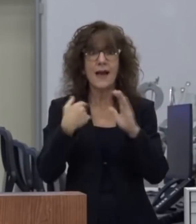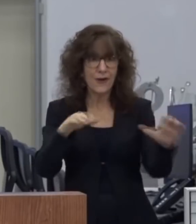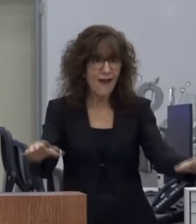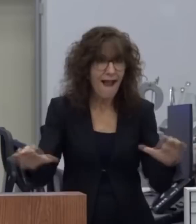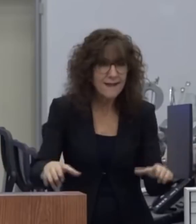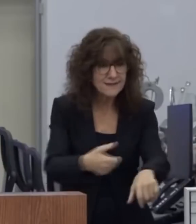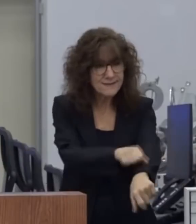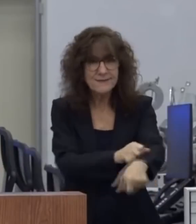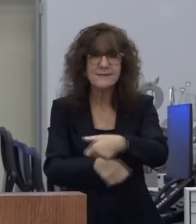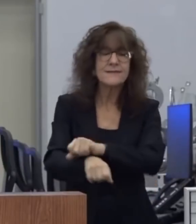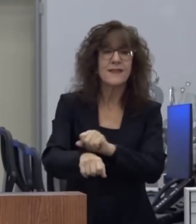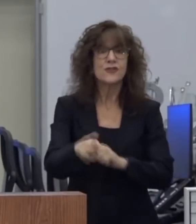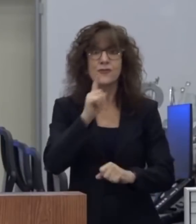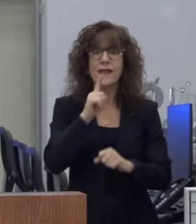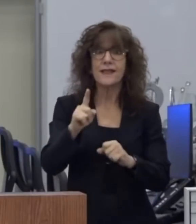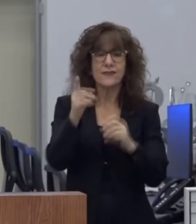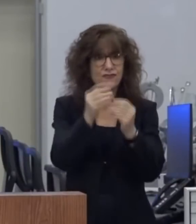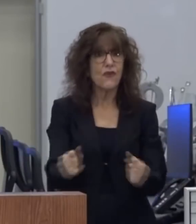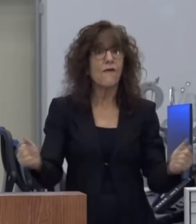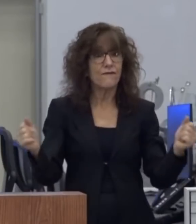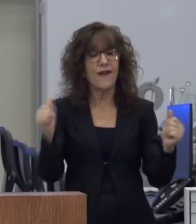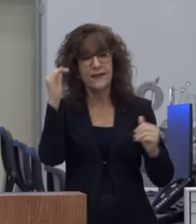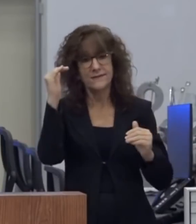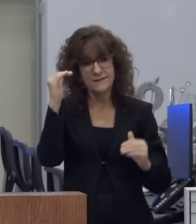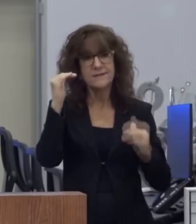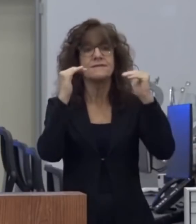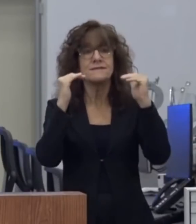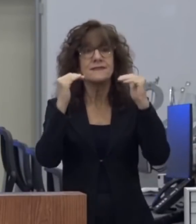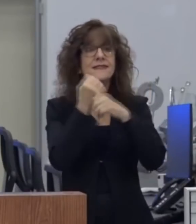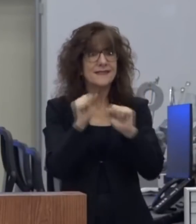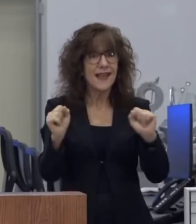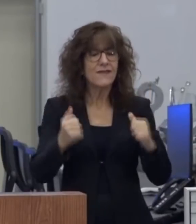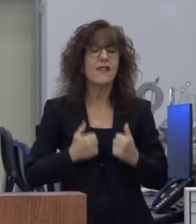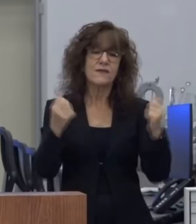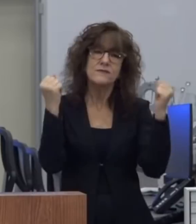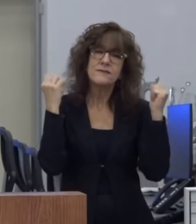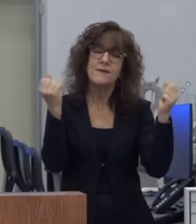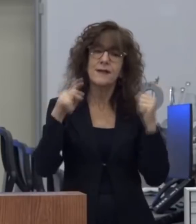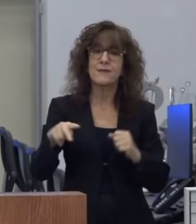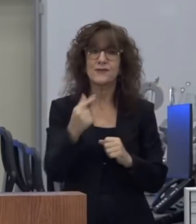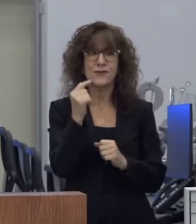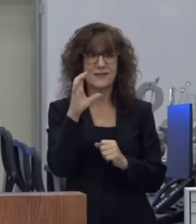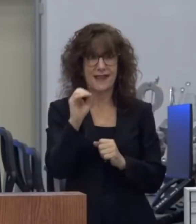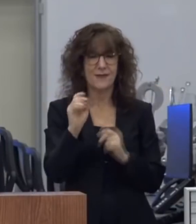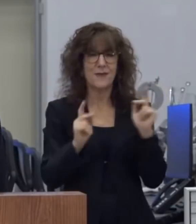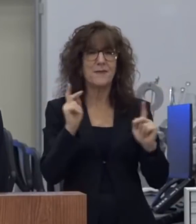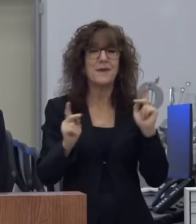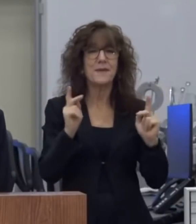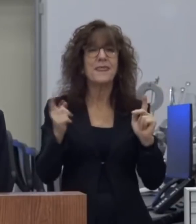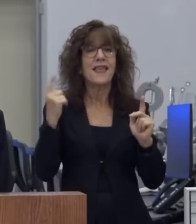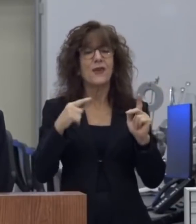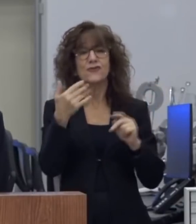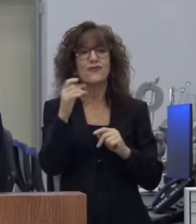action to really correct this disparity and to save the lives of countless Prince Georgians. These grants will help offset